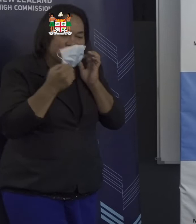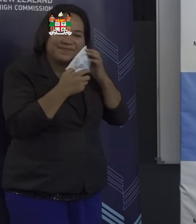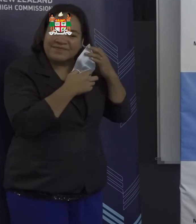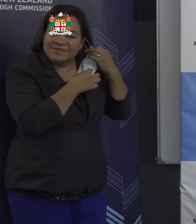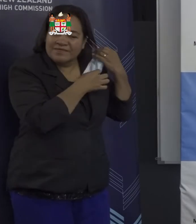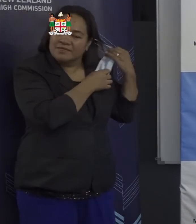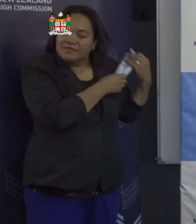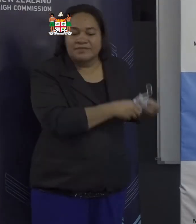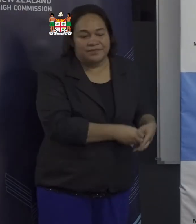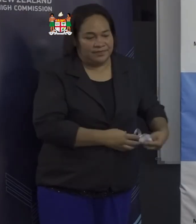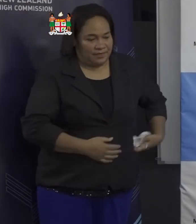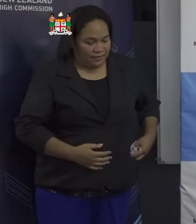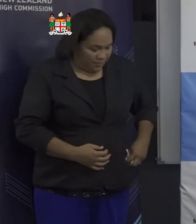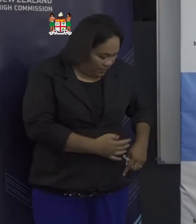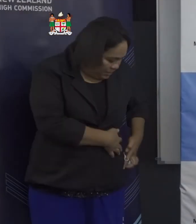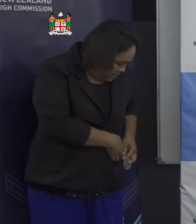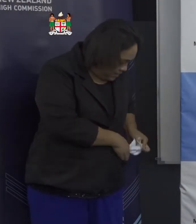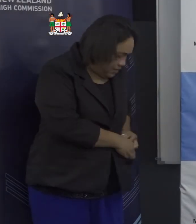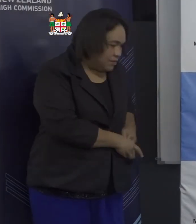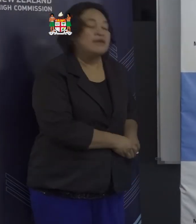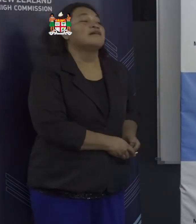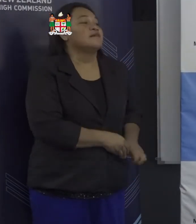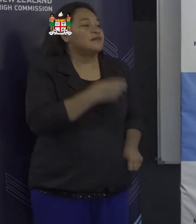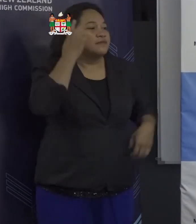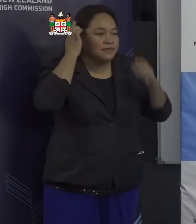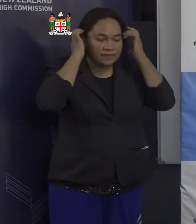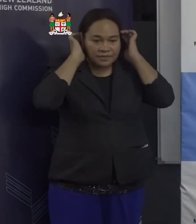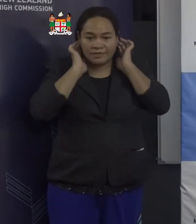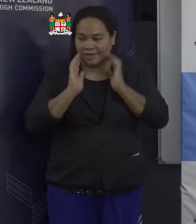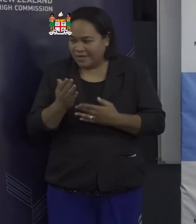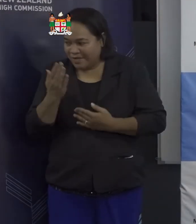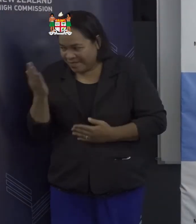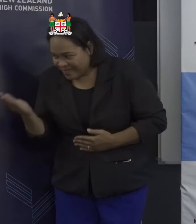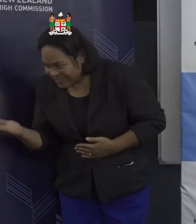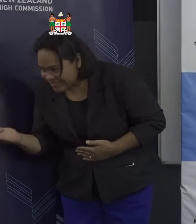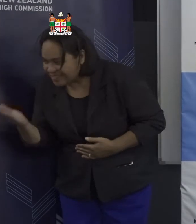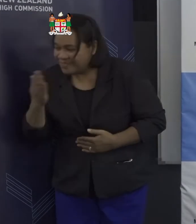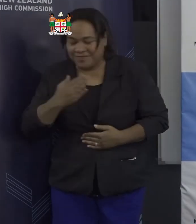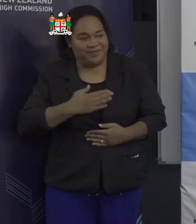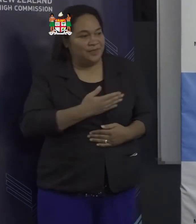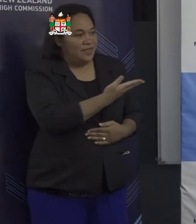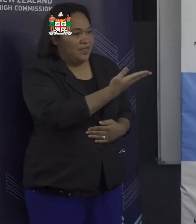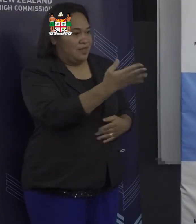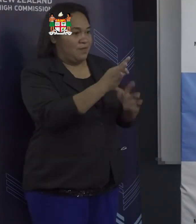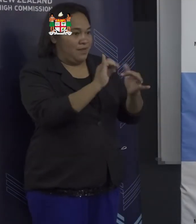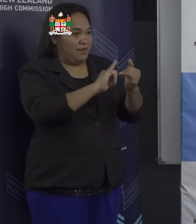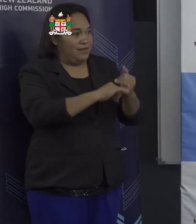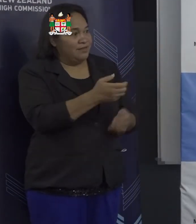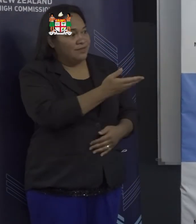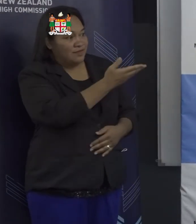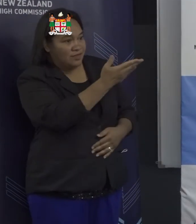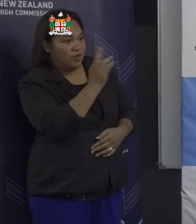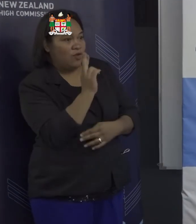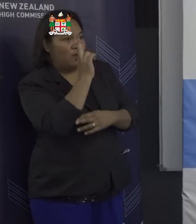Honourable Minister, Permanent Secretary, representatives of the Ministry of Education, Dr. Satendra